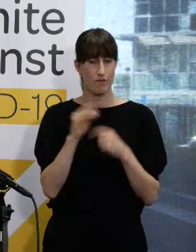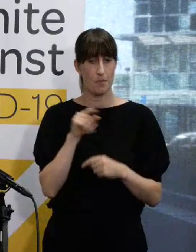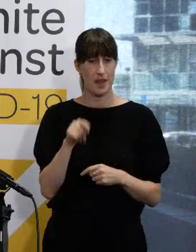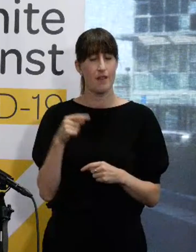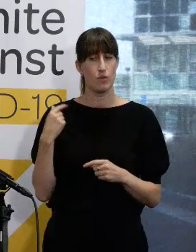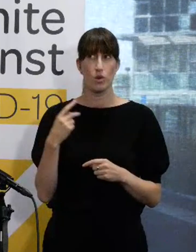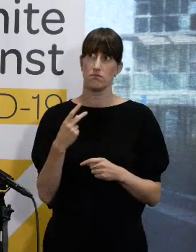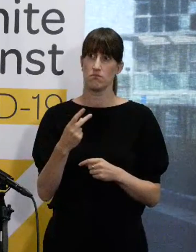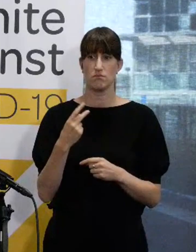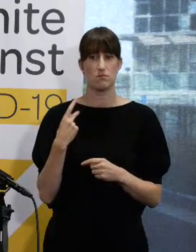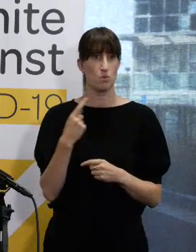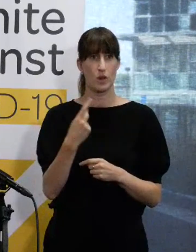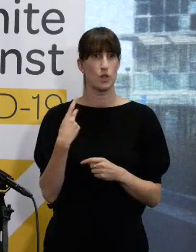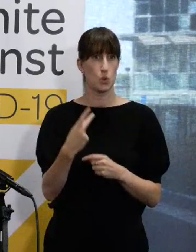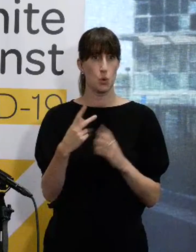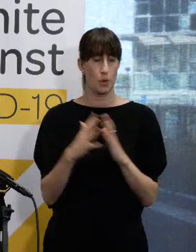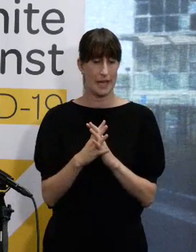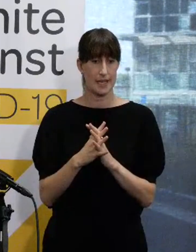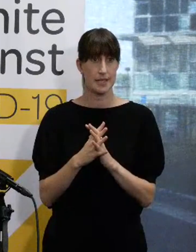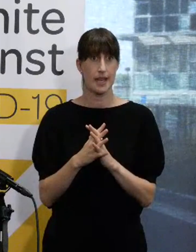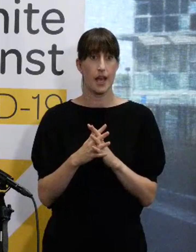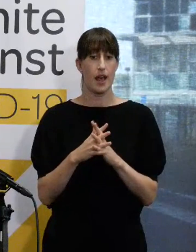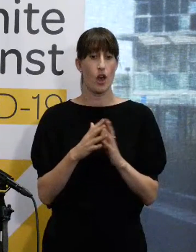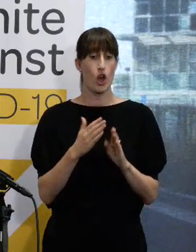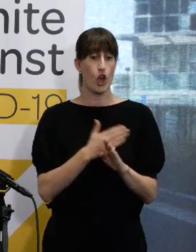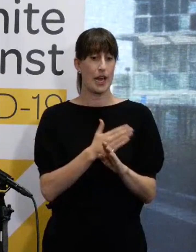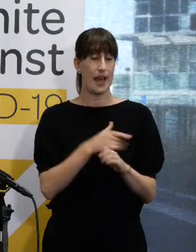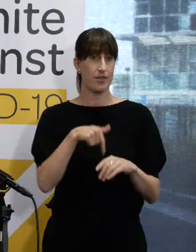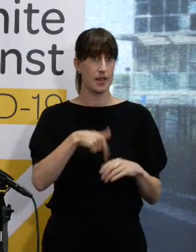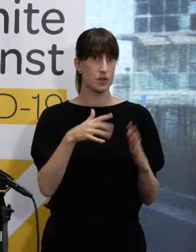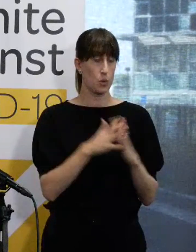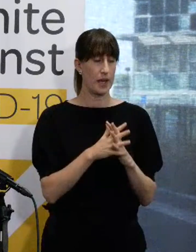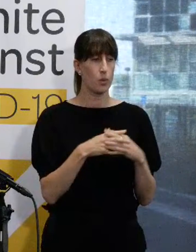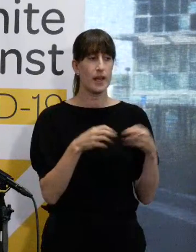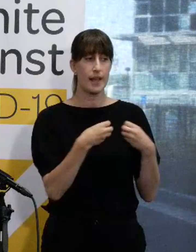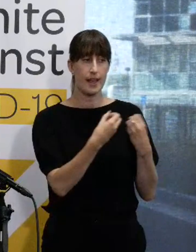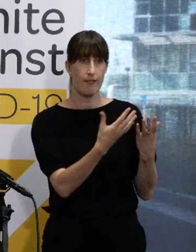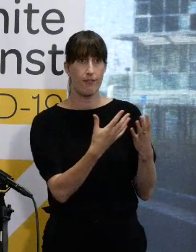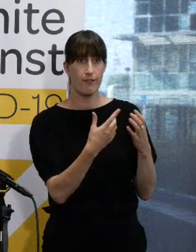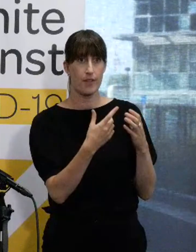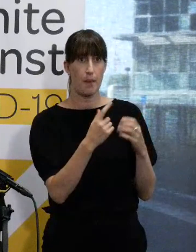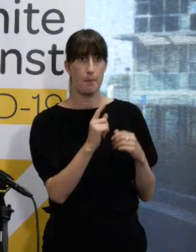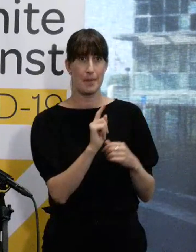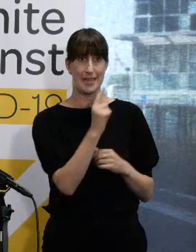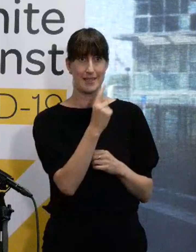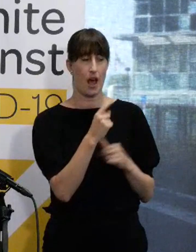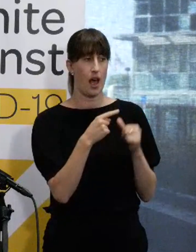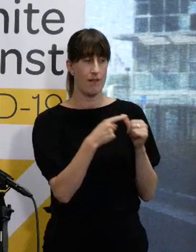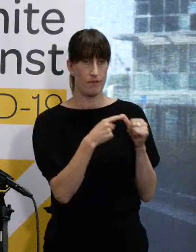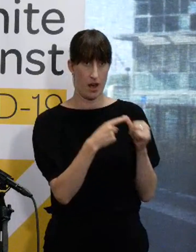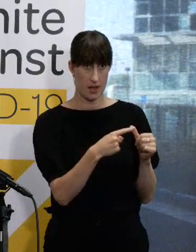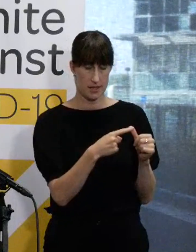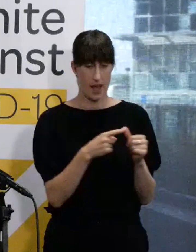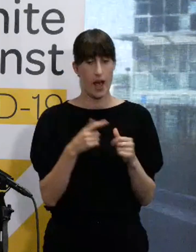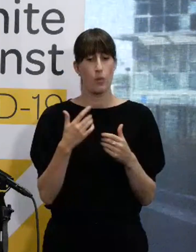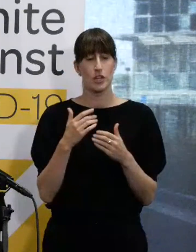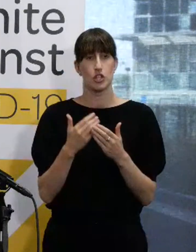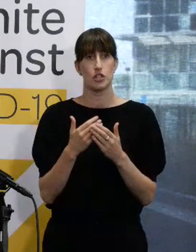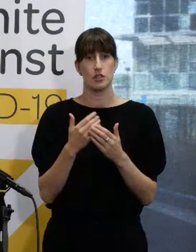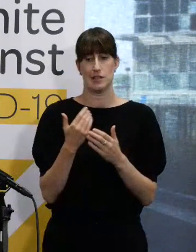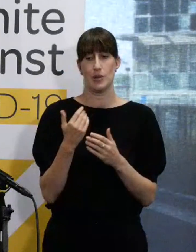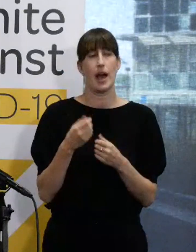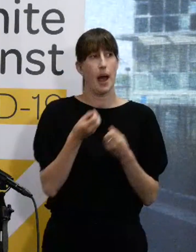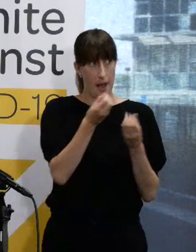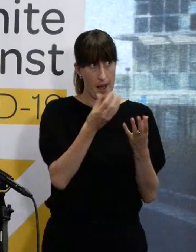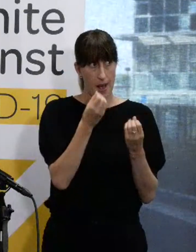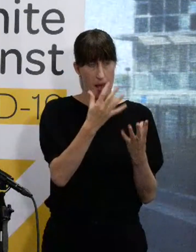some initial advice to the Minister earlier this week, and we've just updated that based on the numbers that we've seen this morning as well. What was your advice